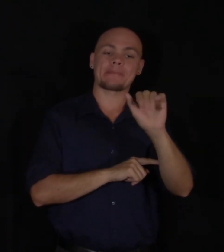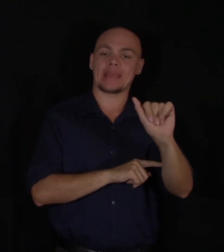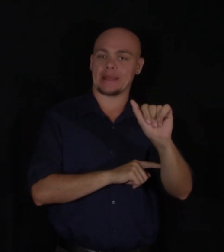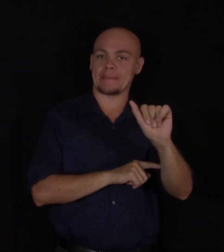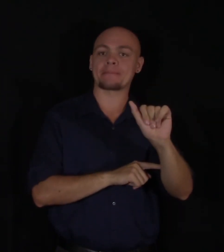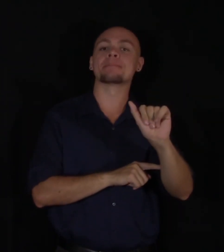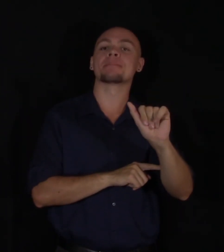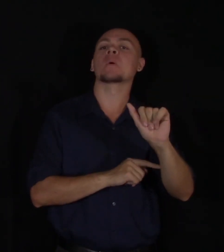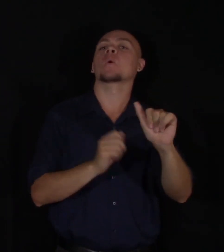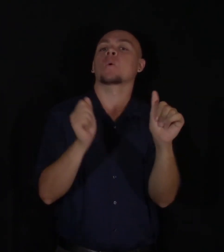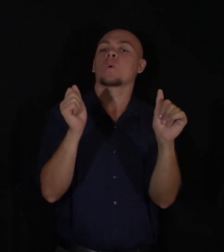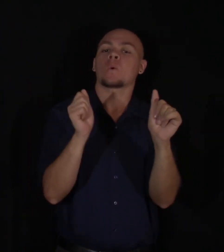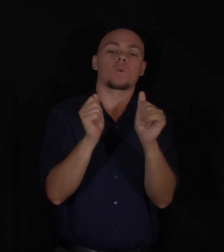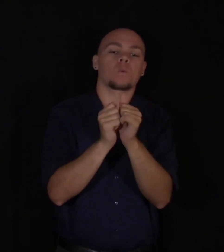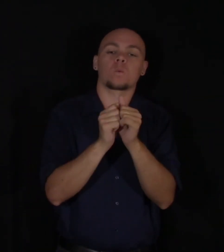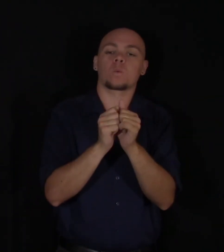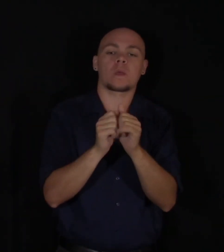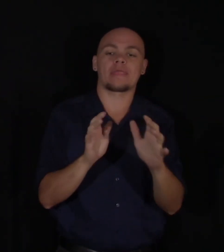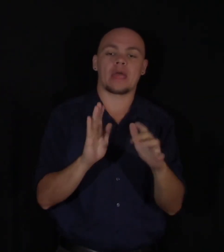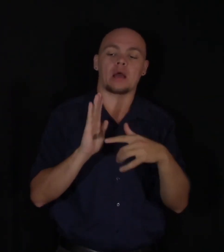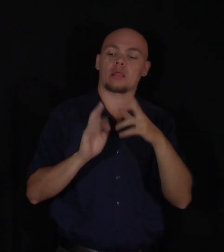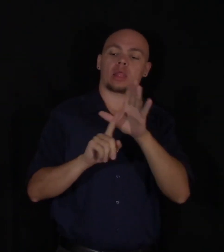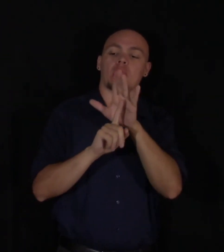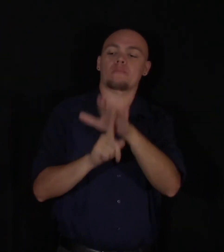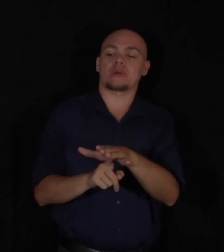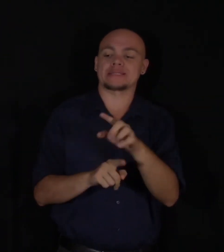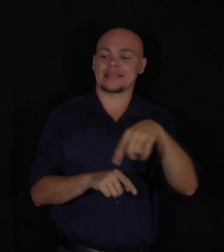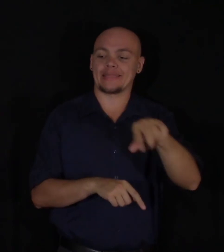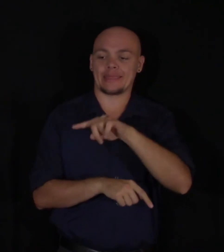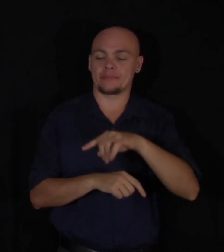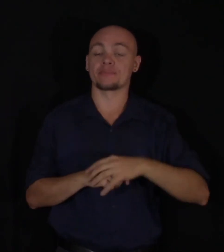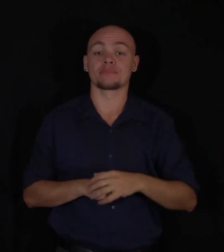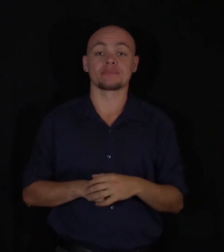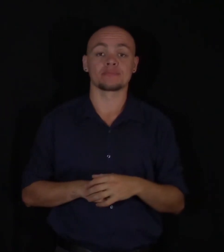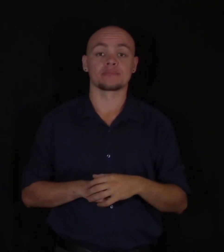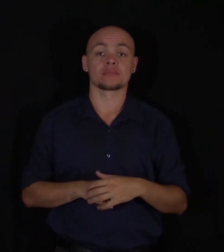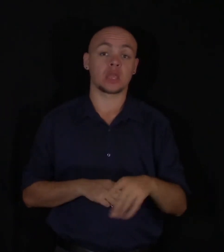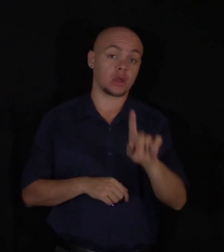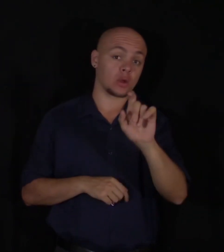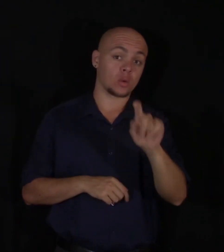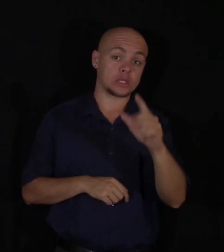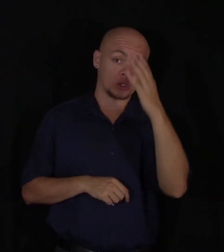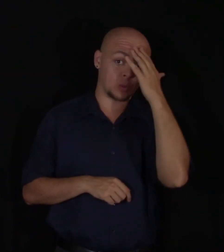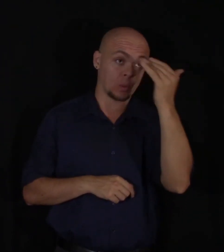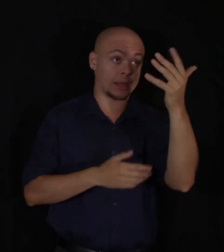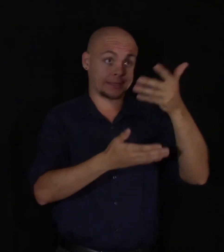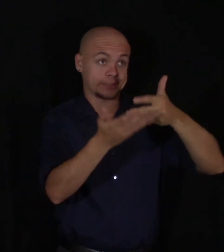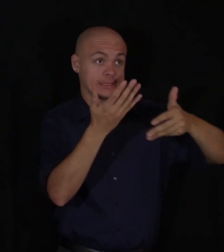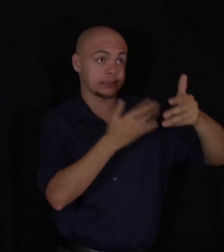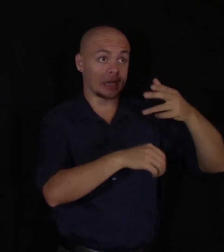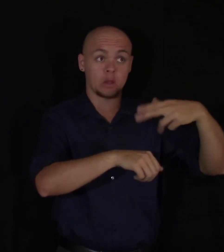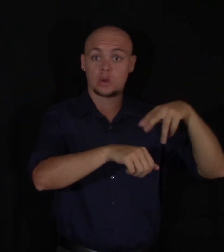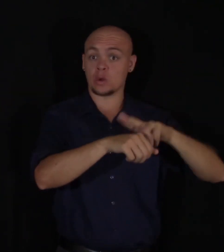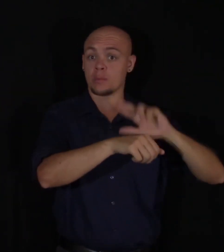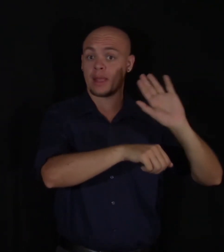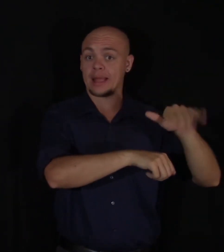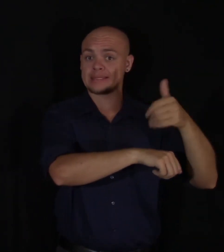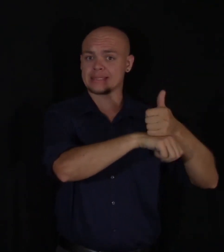othered. I want you to think of the last time you questioned why societal norms are set in place for